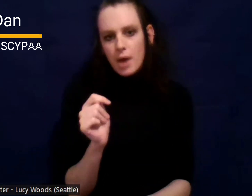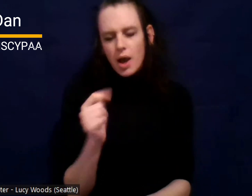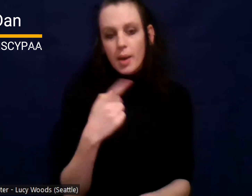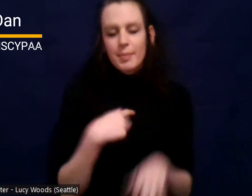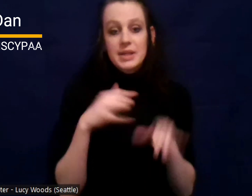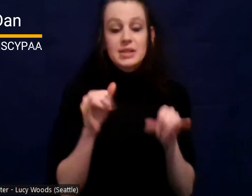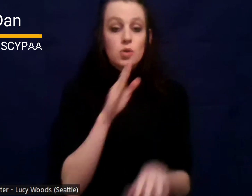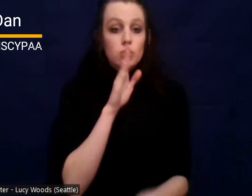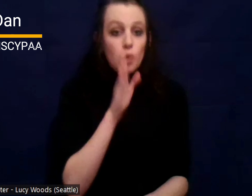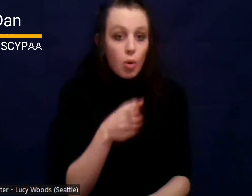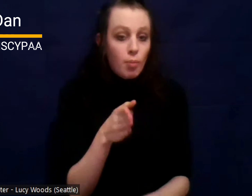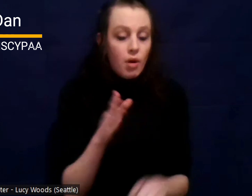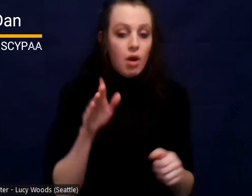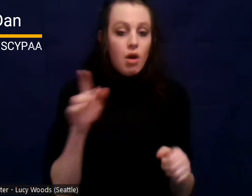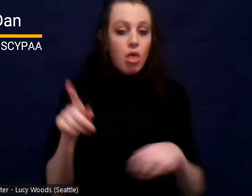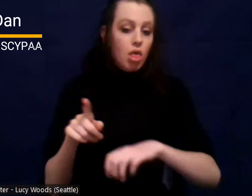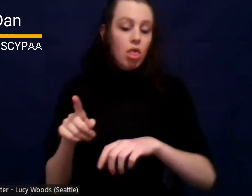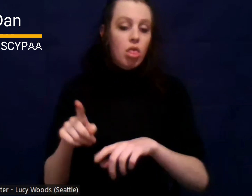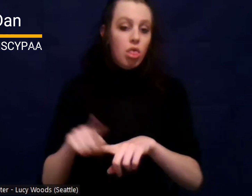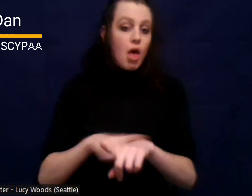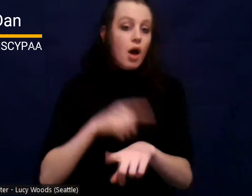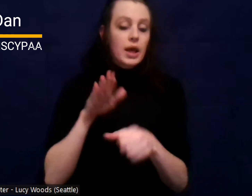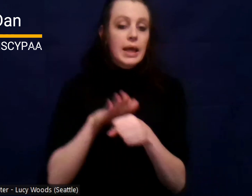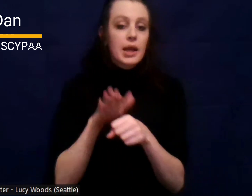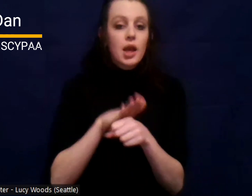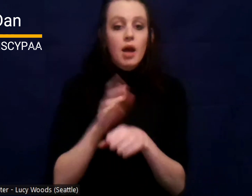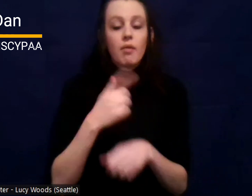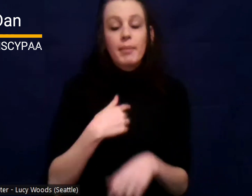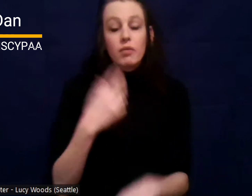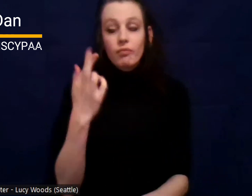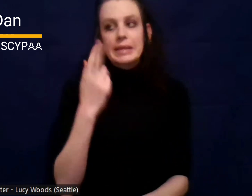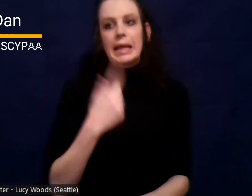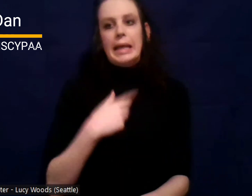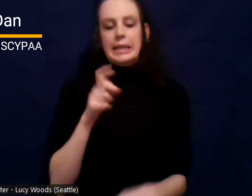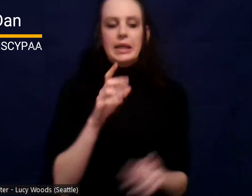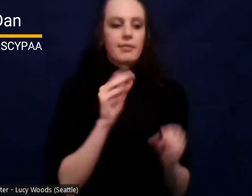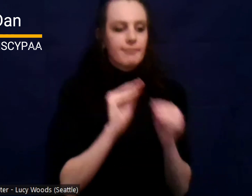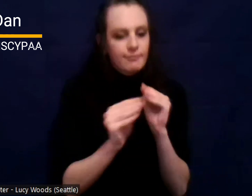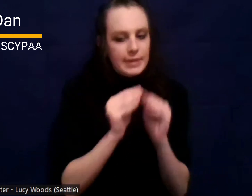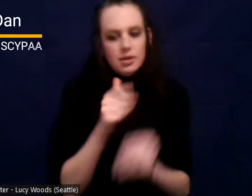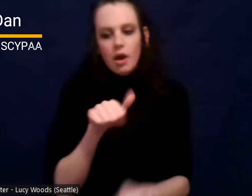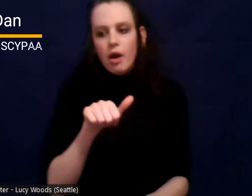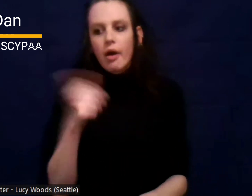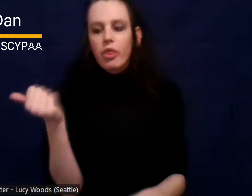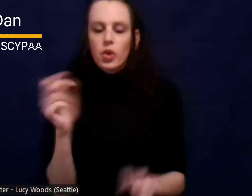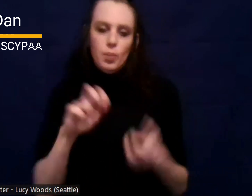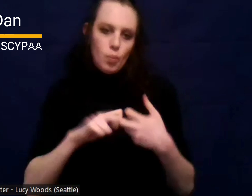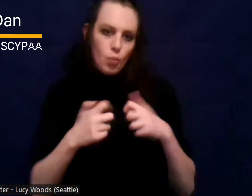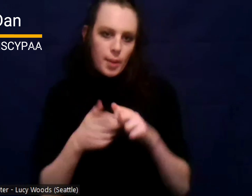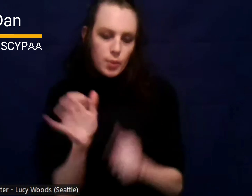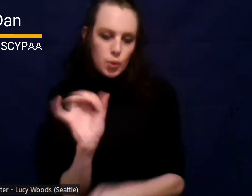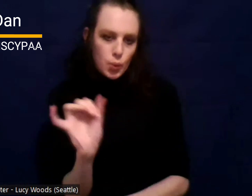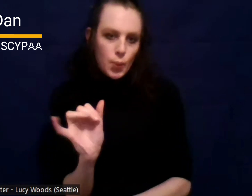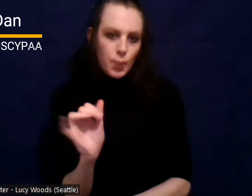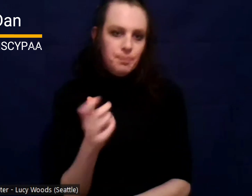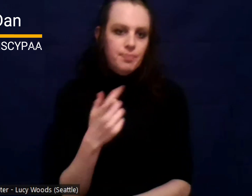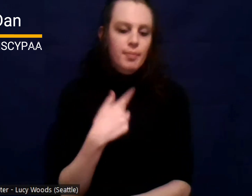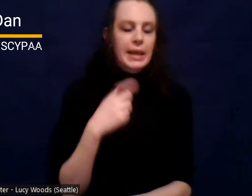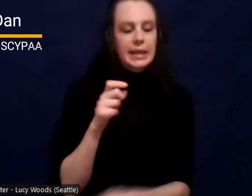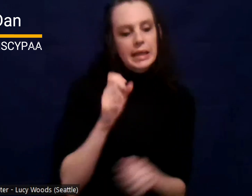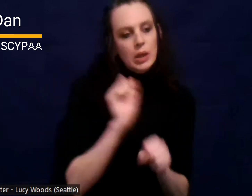out that like I needed to do some other stuff. you know um I did have to get into the steps,